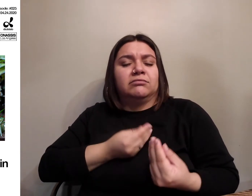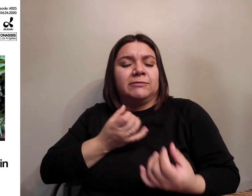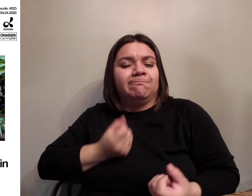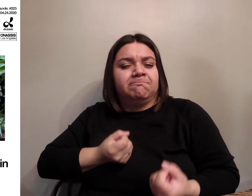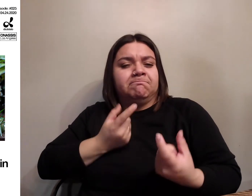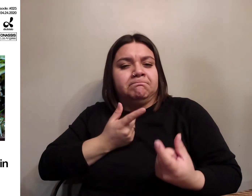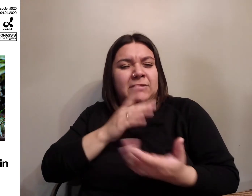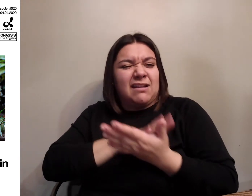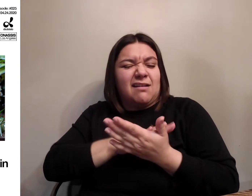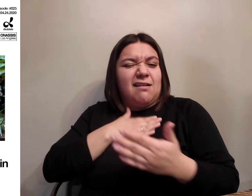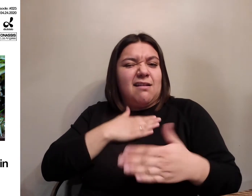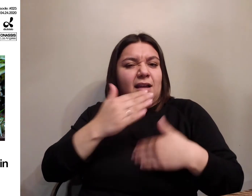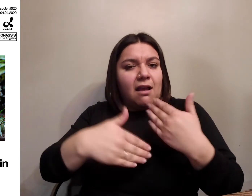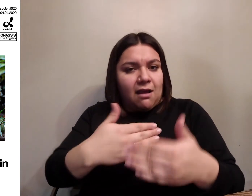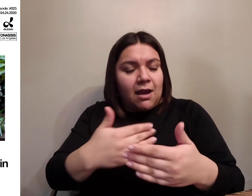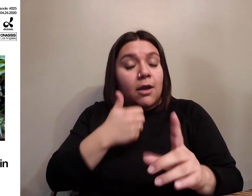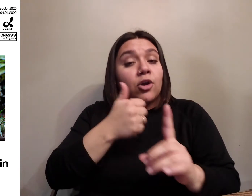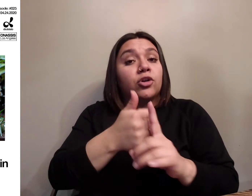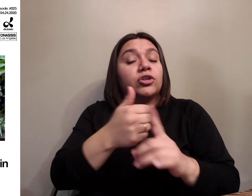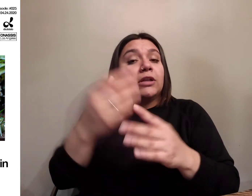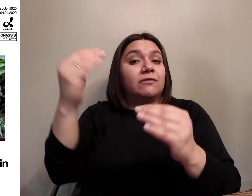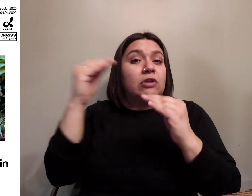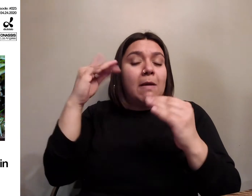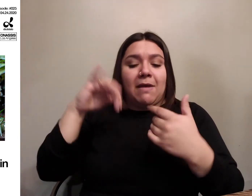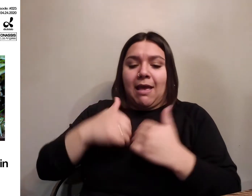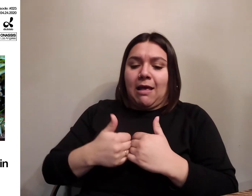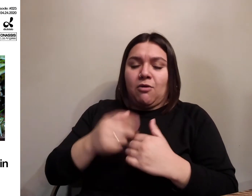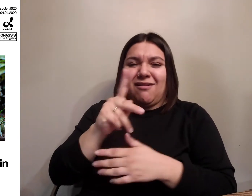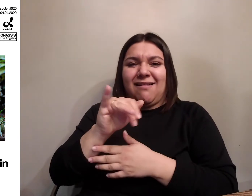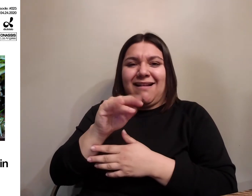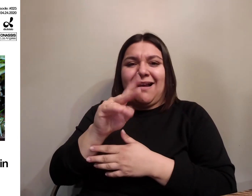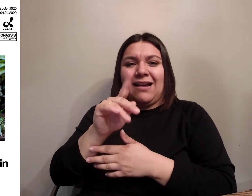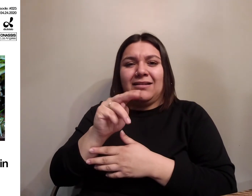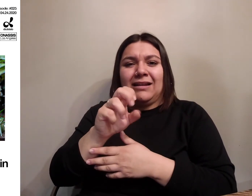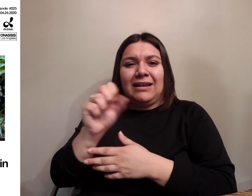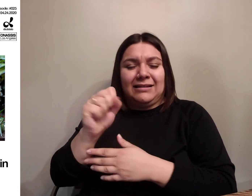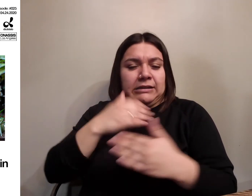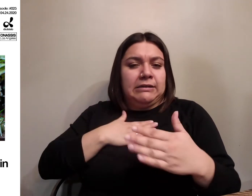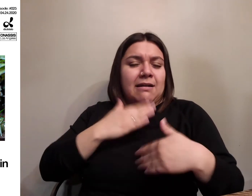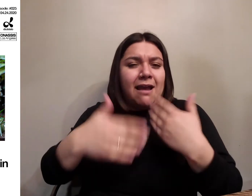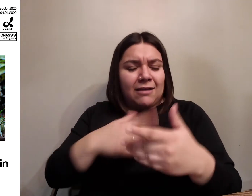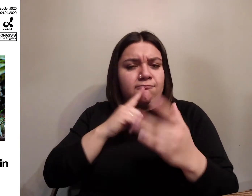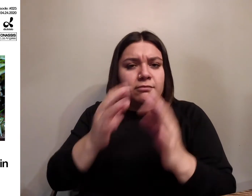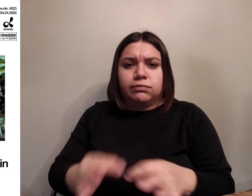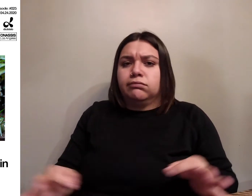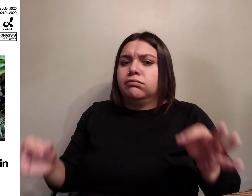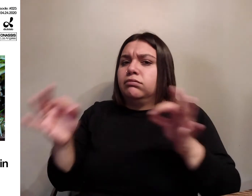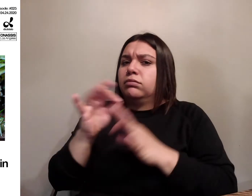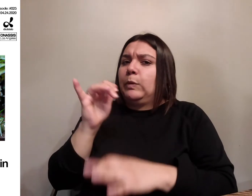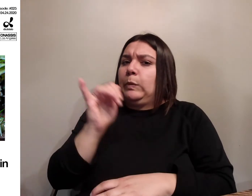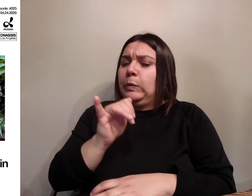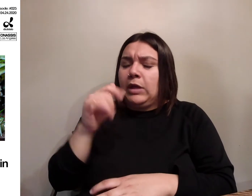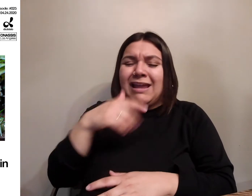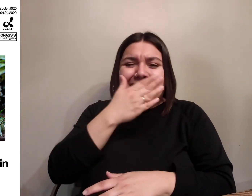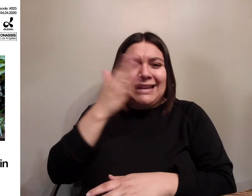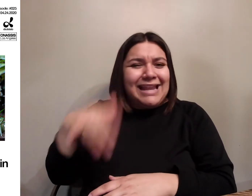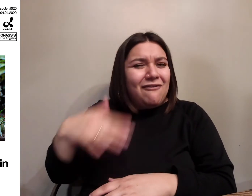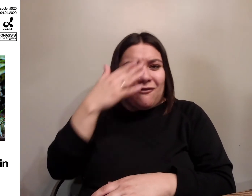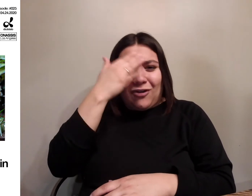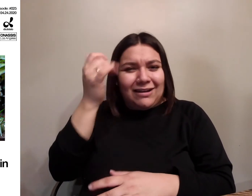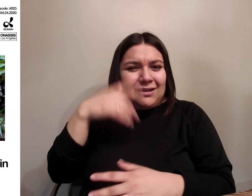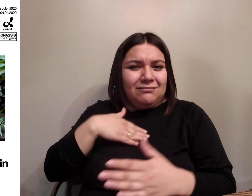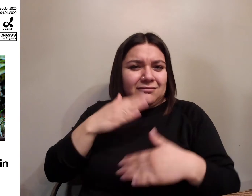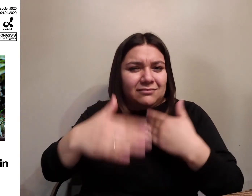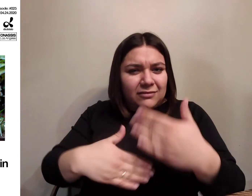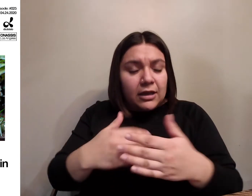independence. And when she did that, the impact of that kind of support and sisterhood went beyond